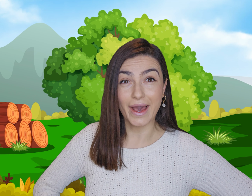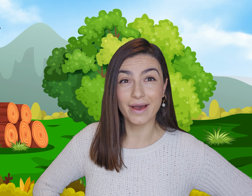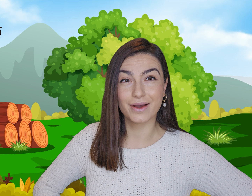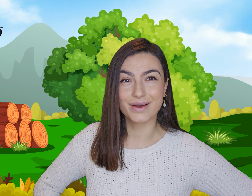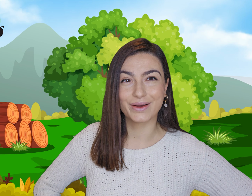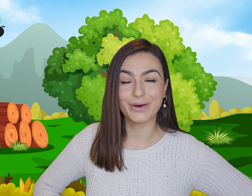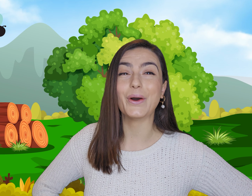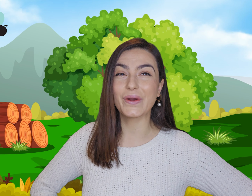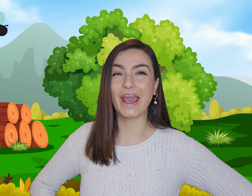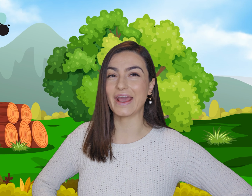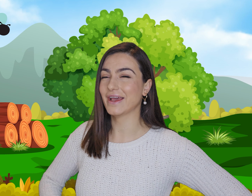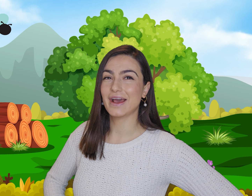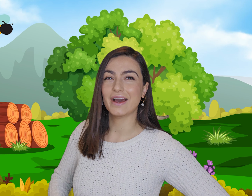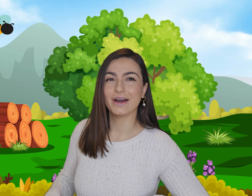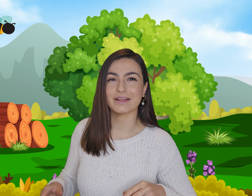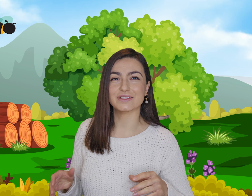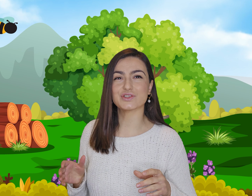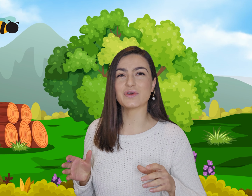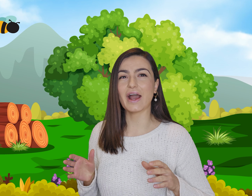okay let's try